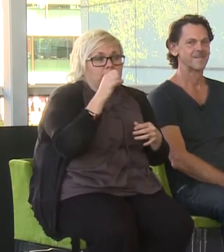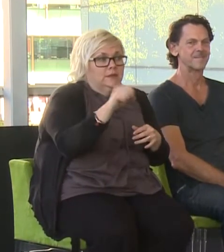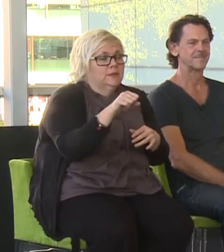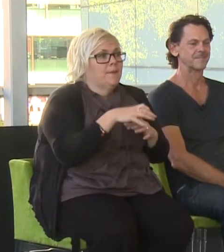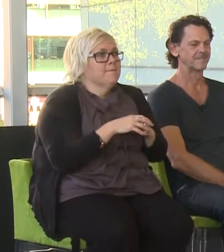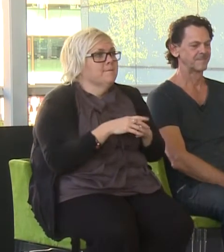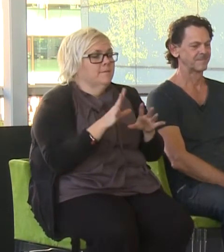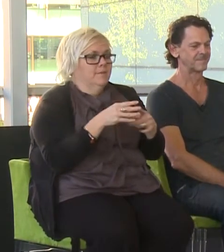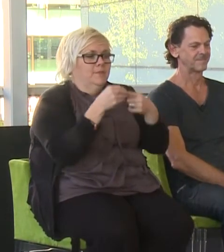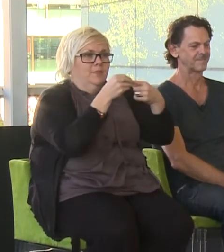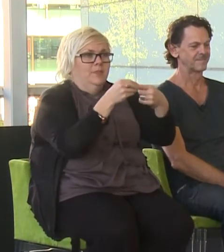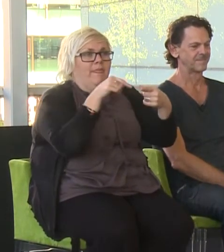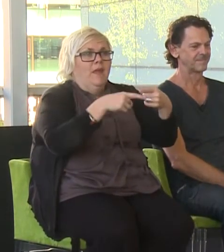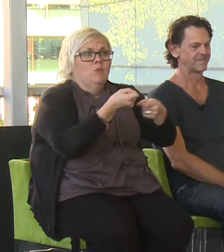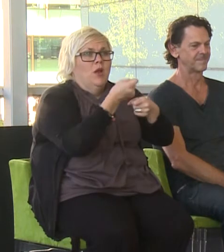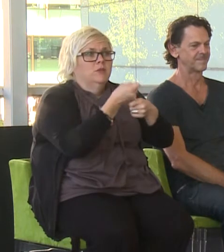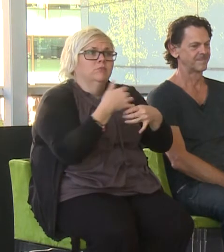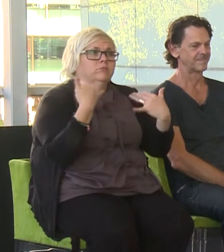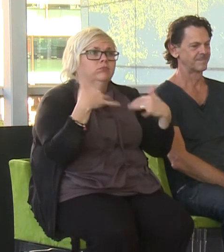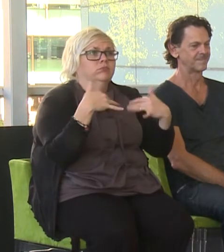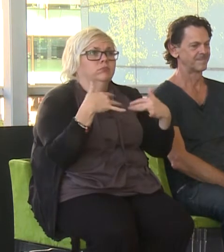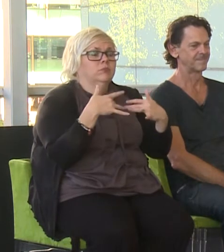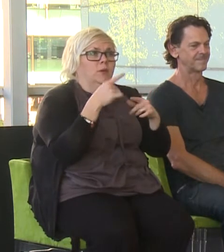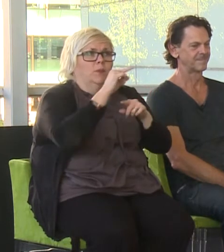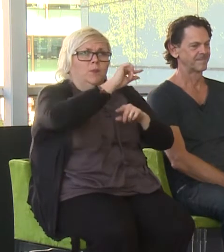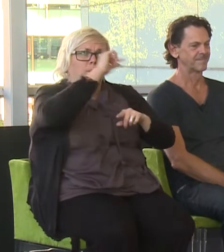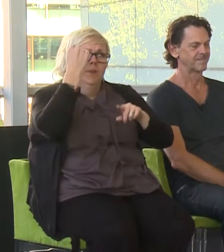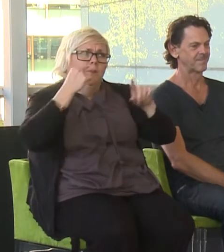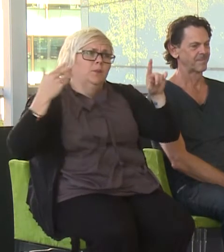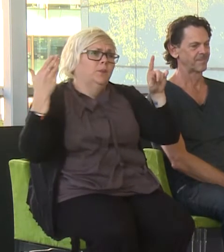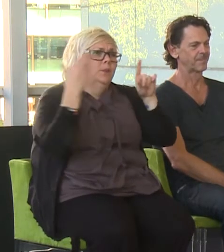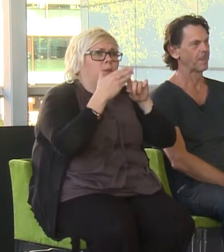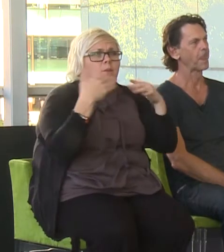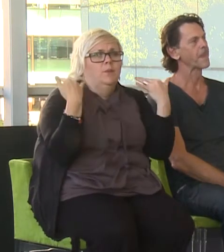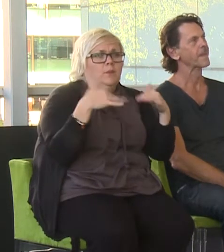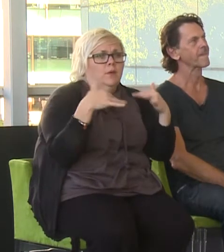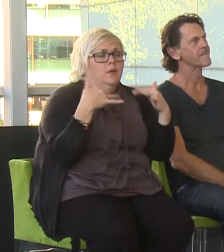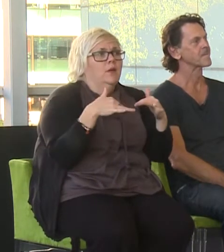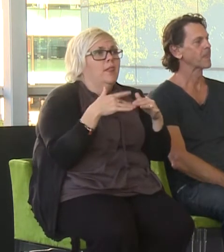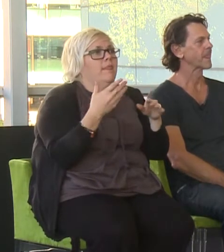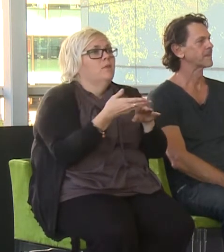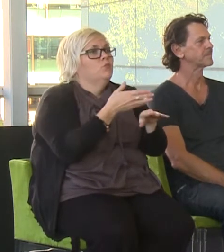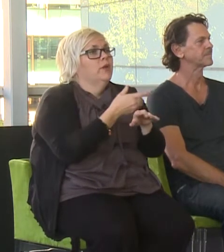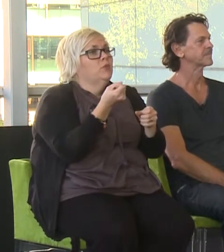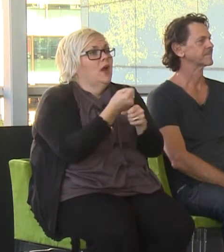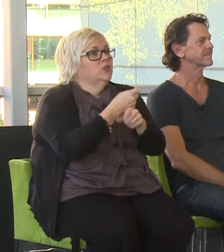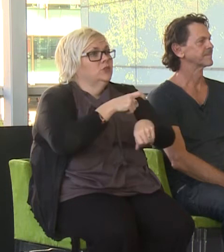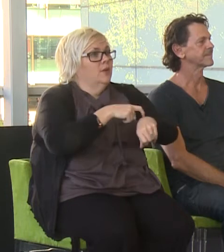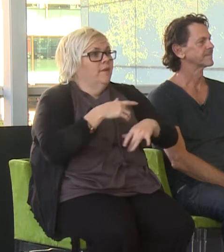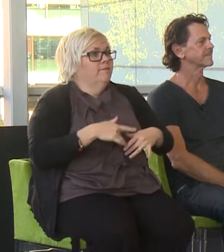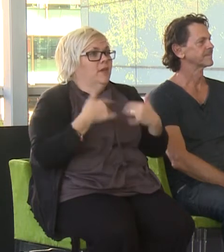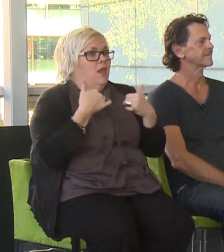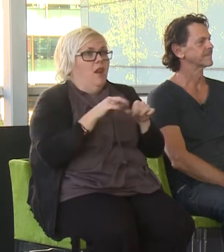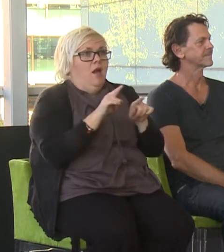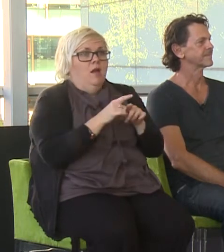To start, these productions are hugely ambitious. The pre-production period feels like preparing to go